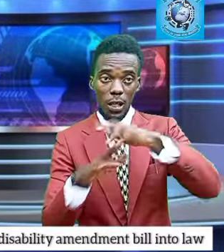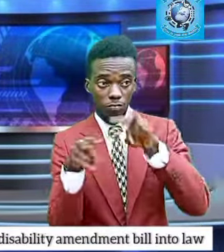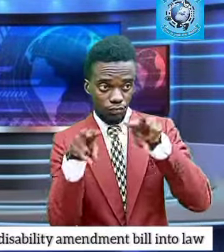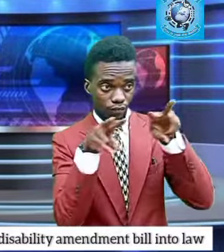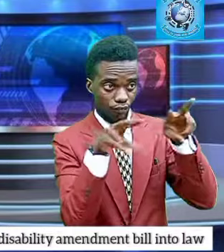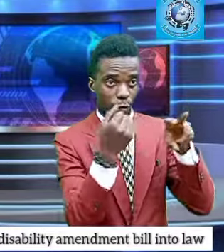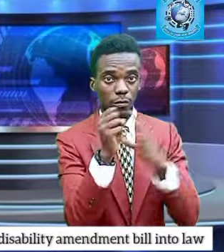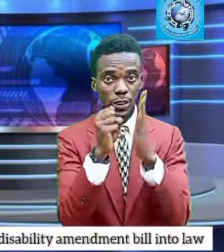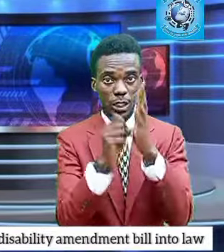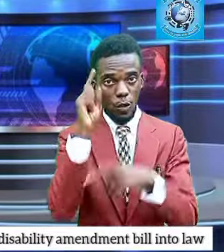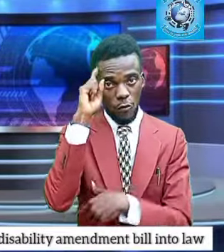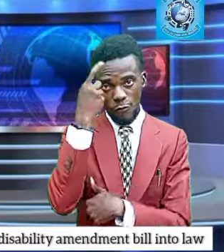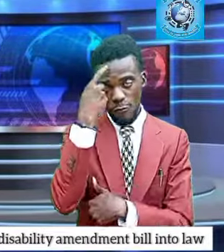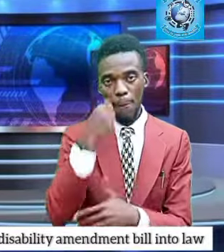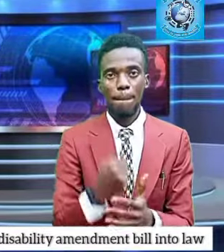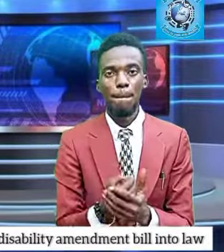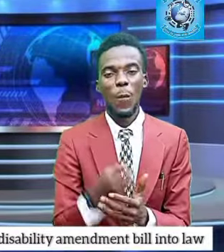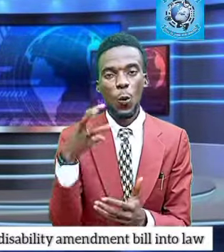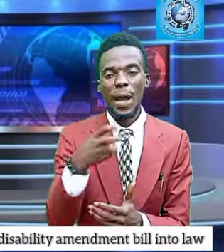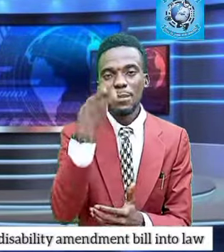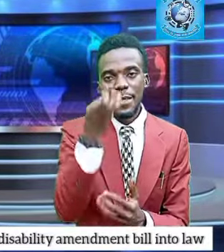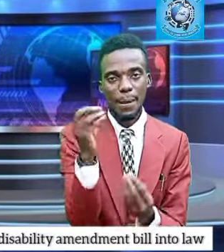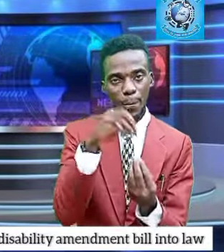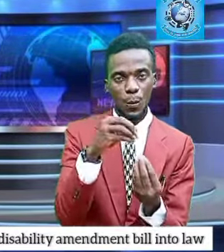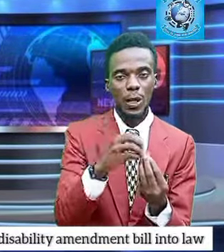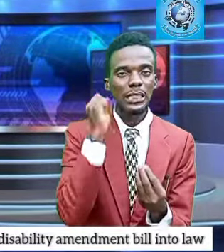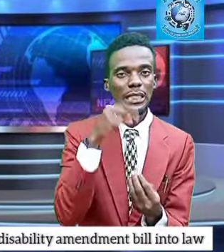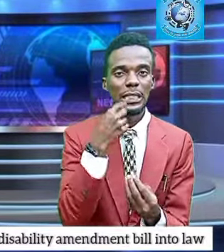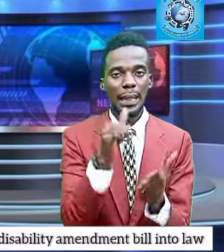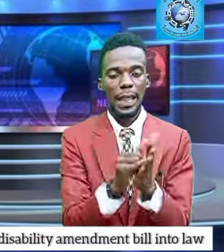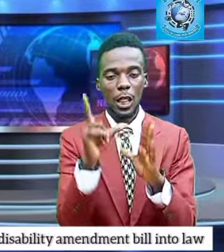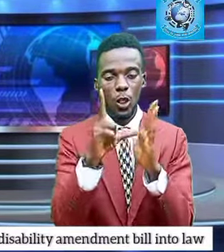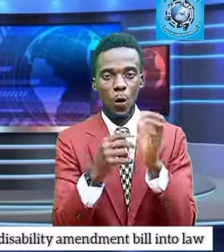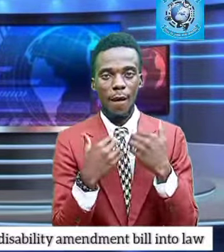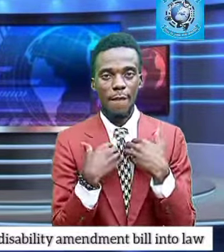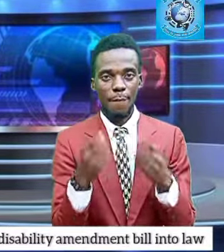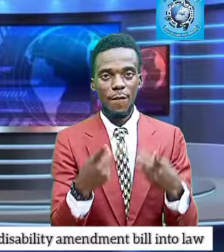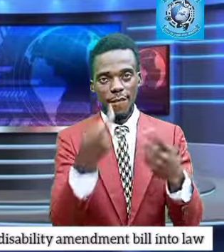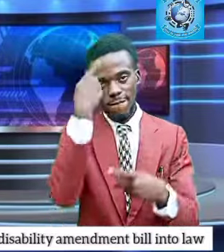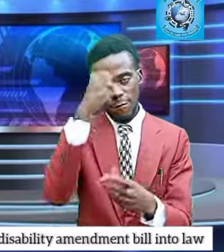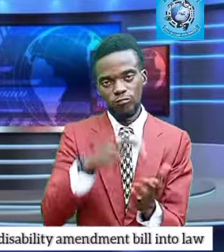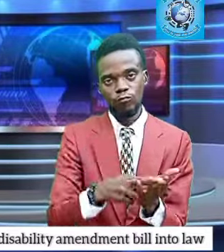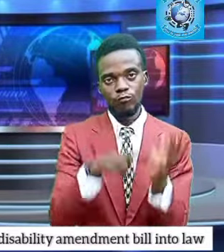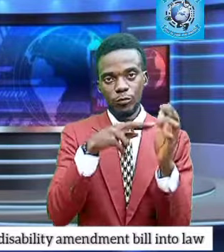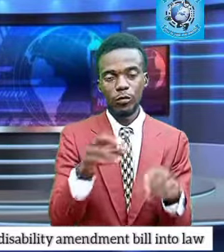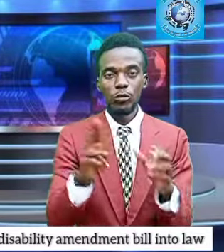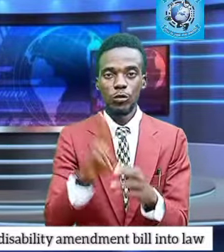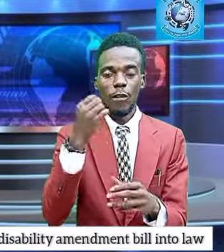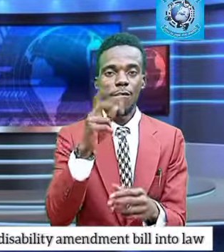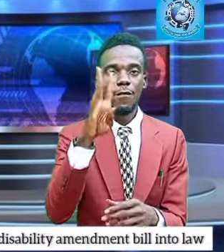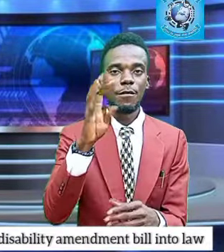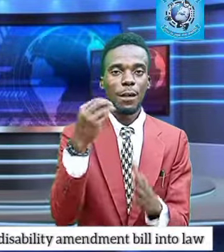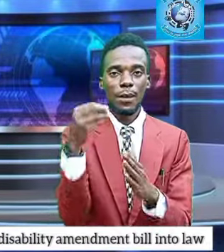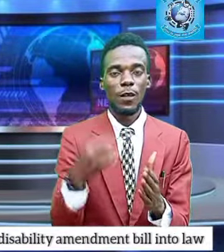state governor. While speaking further, said the law has provided for the equipment of 50% members